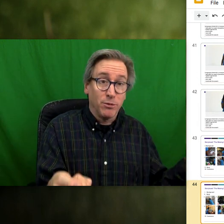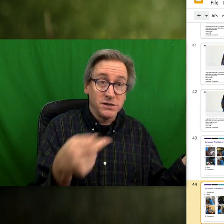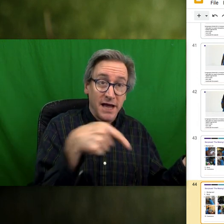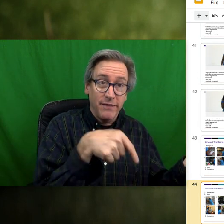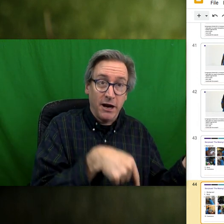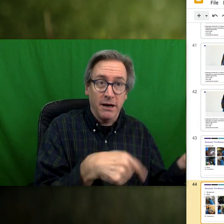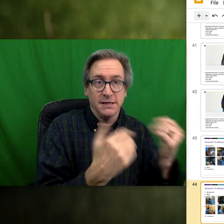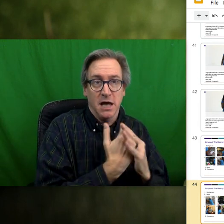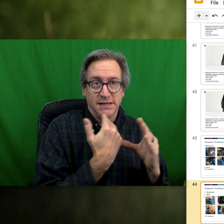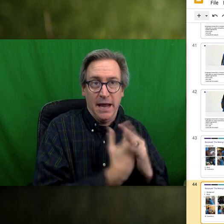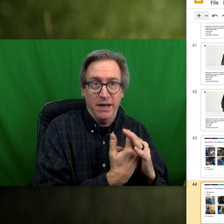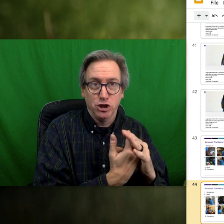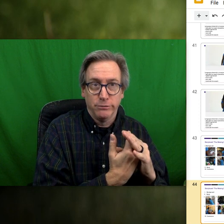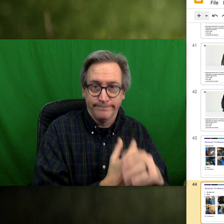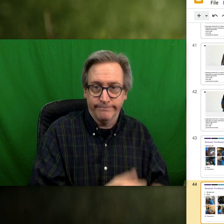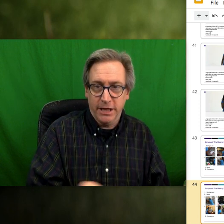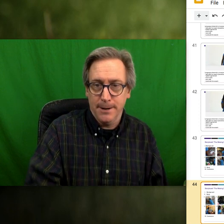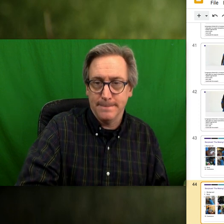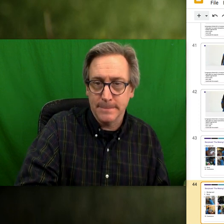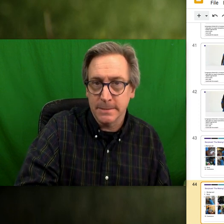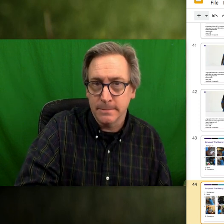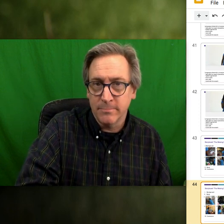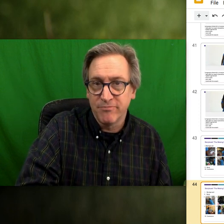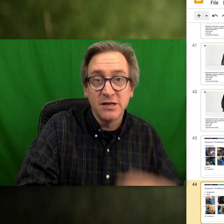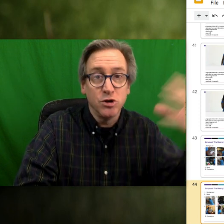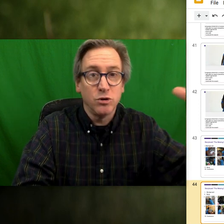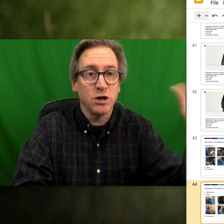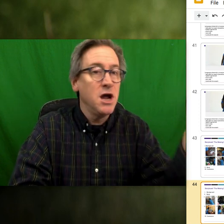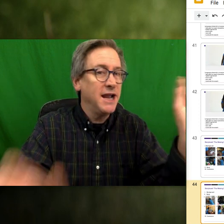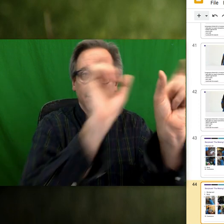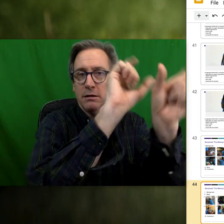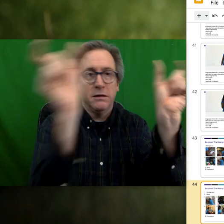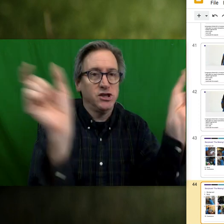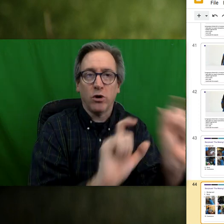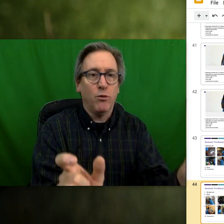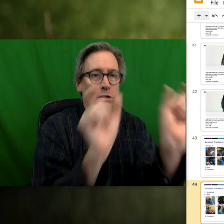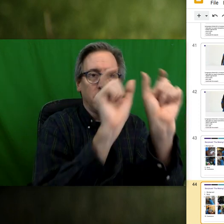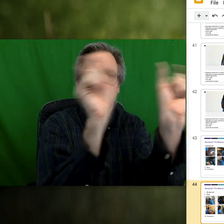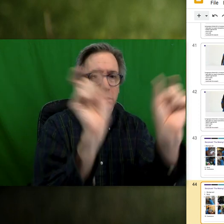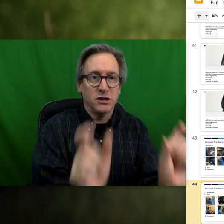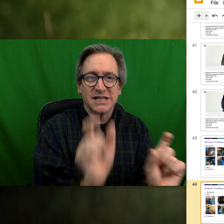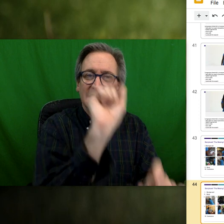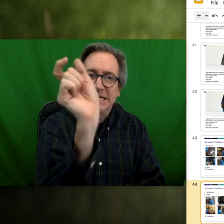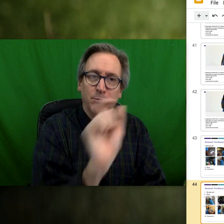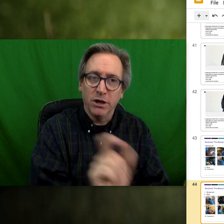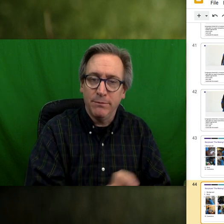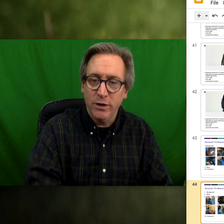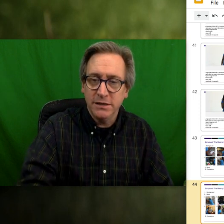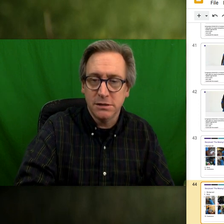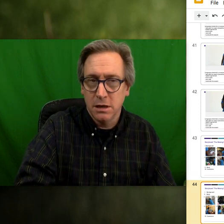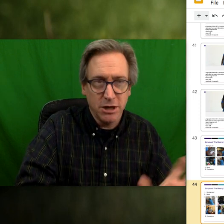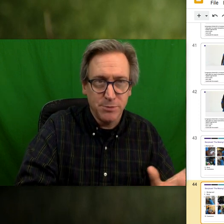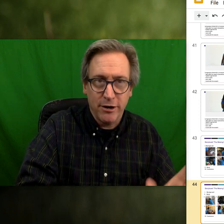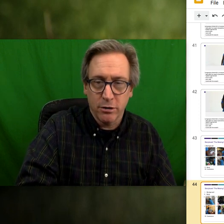up her purse, and there is the sandwich. Okay. So those are, again, storyboard, just list bullet